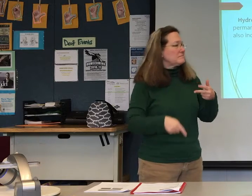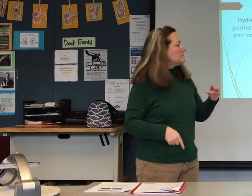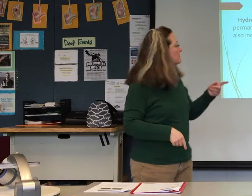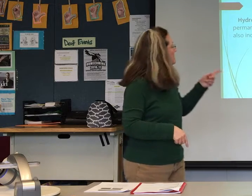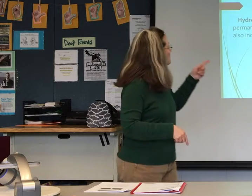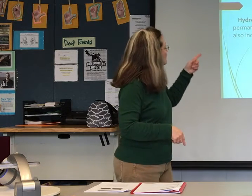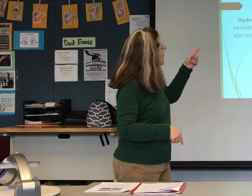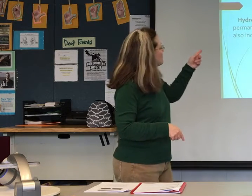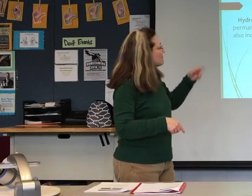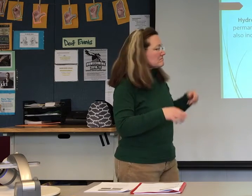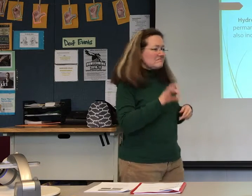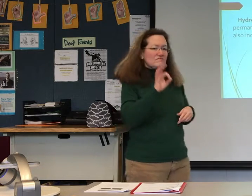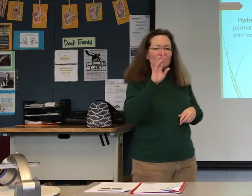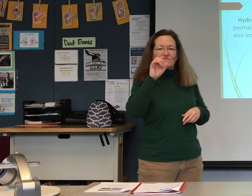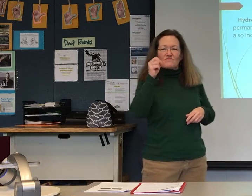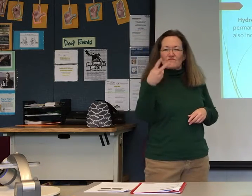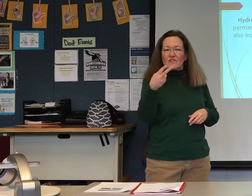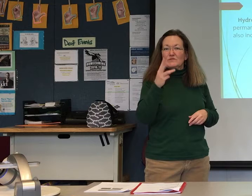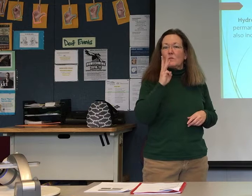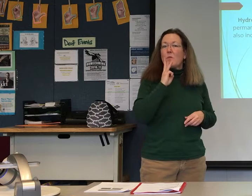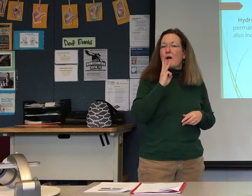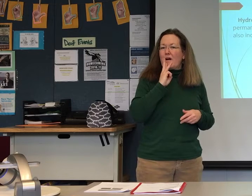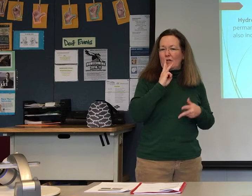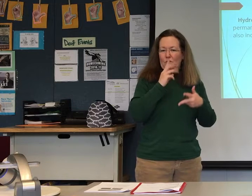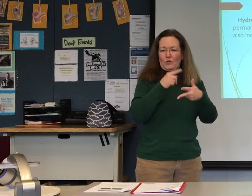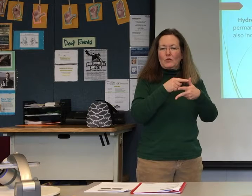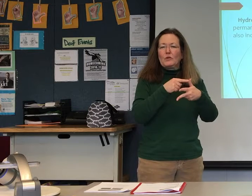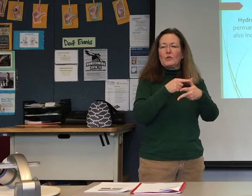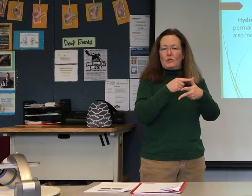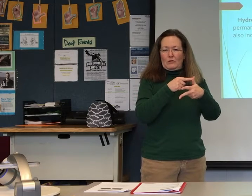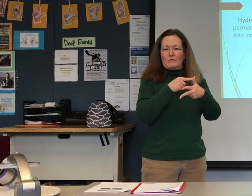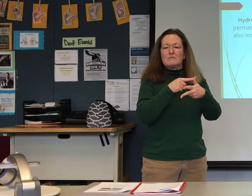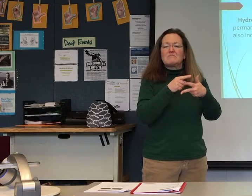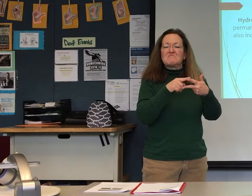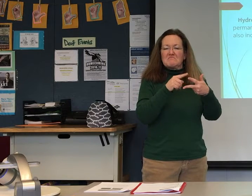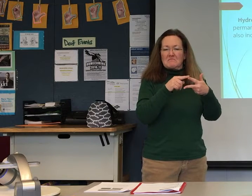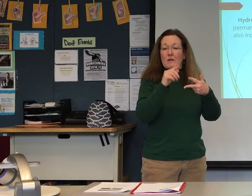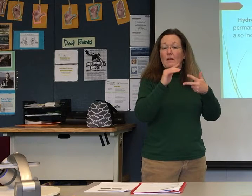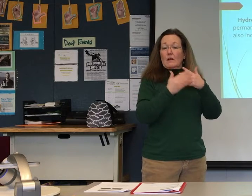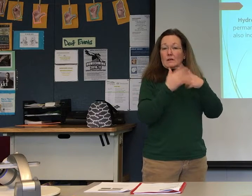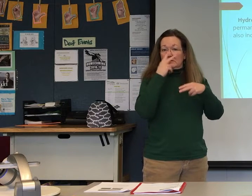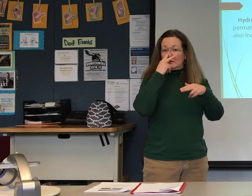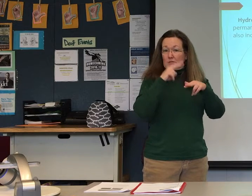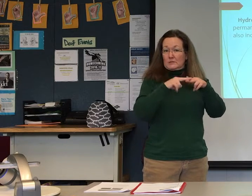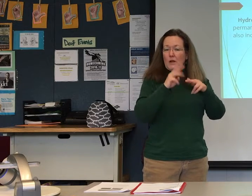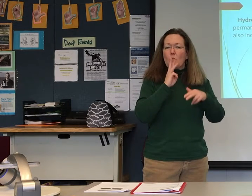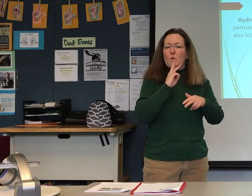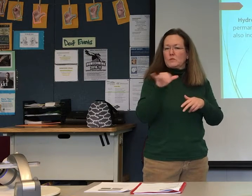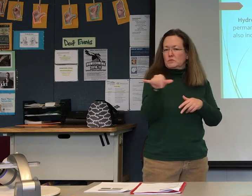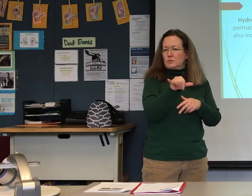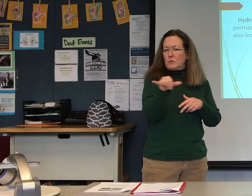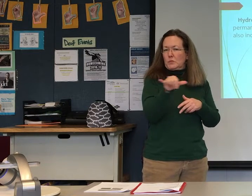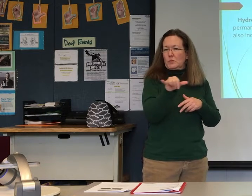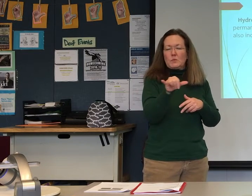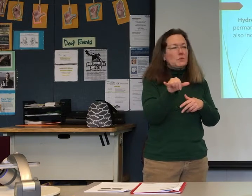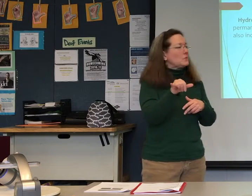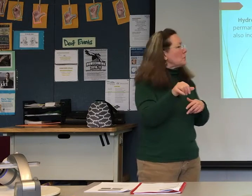So we can have freshwater wetlands. We can also have saltwater wetlands. Saltwater wetlands tend to